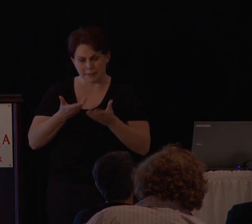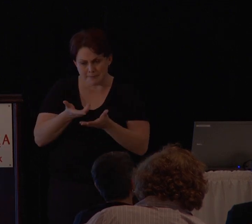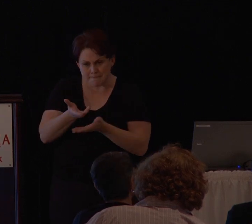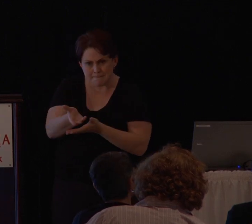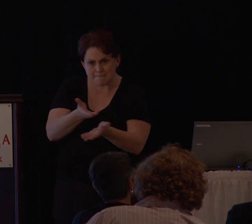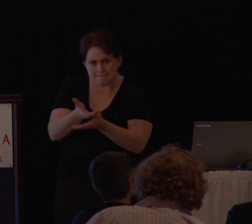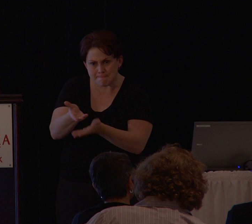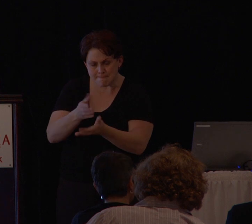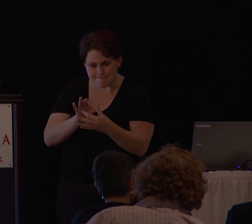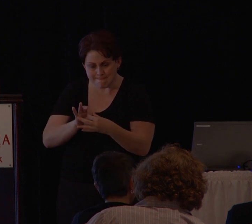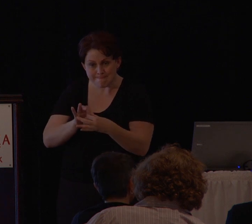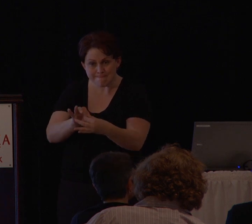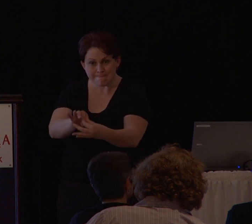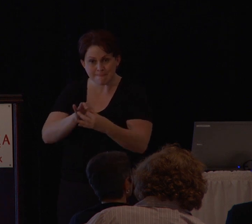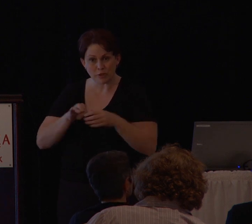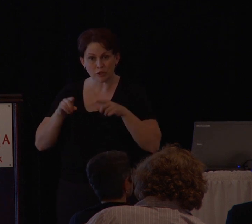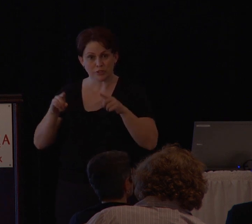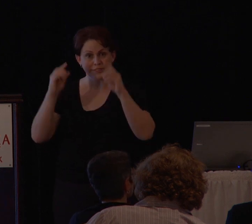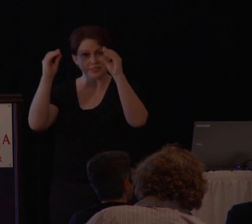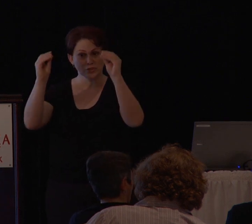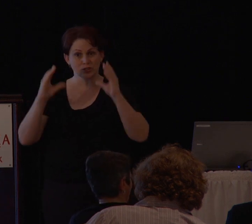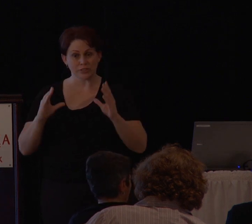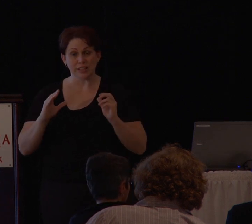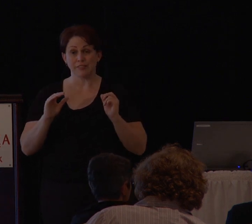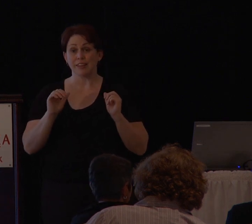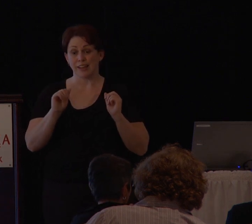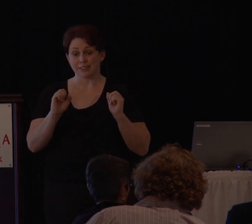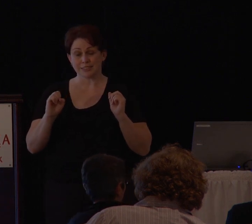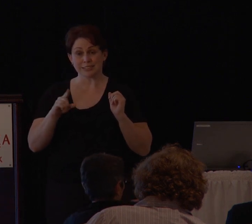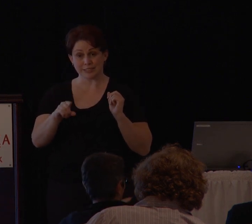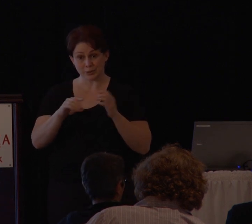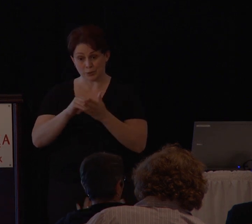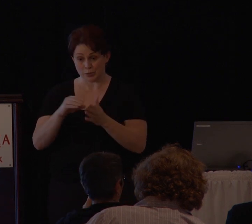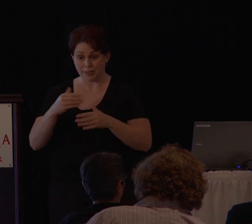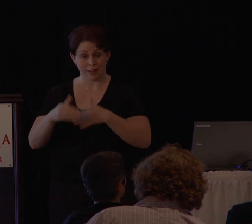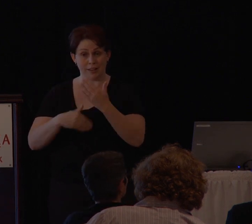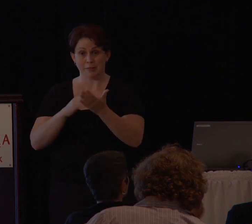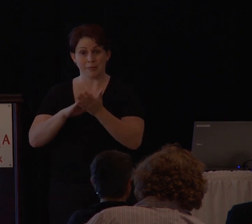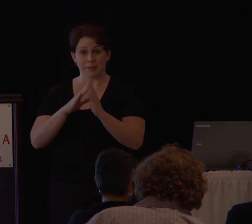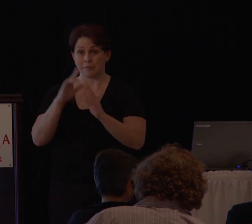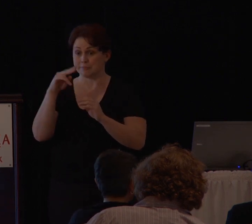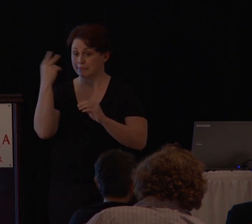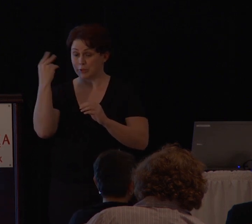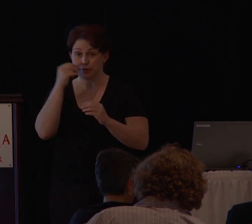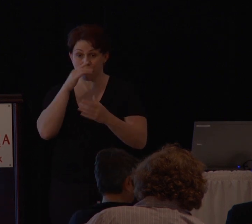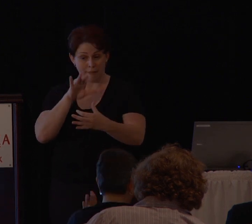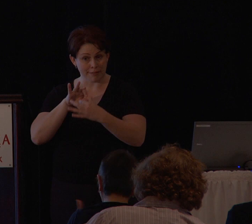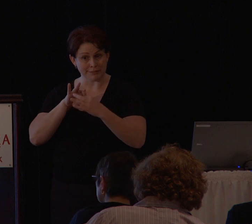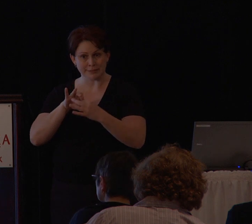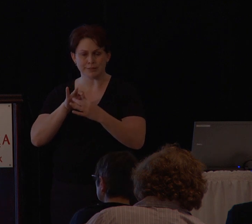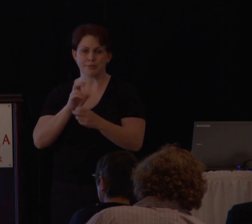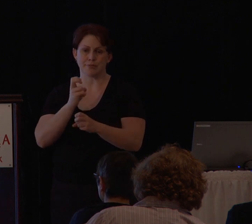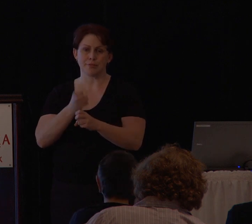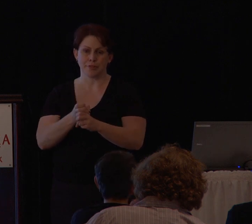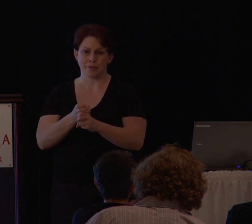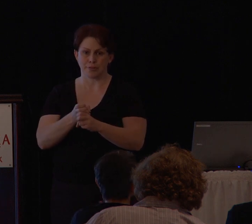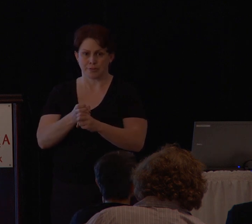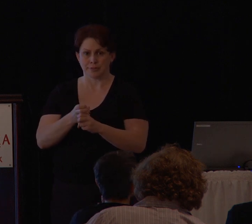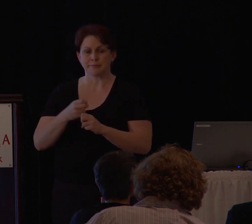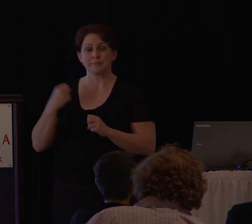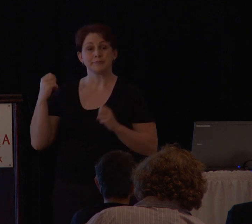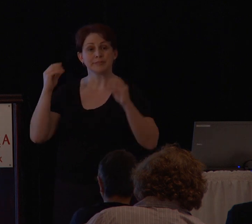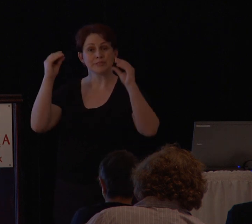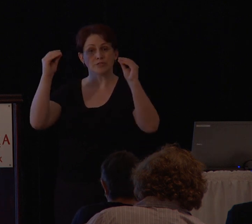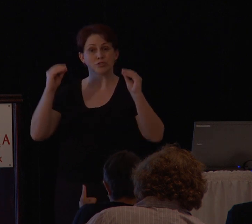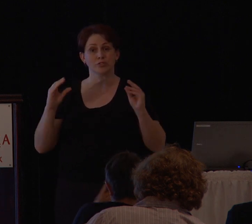difficult, especially when they shut down, as this quote is saying. So this one teacher